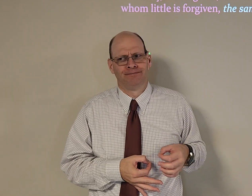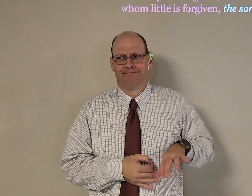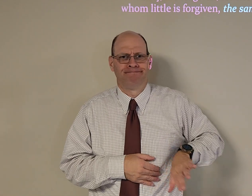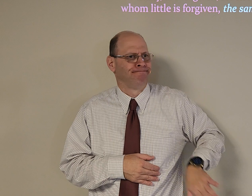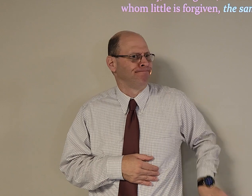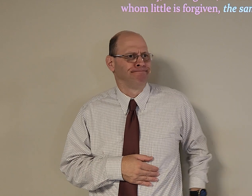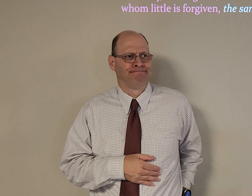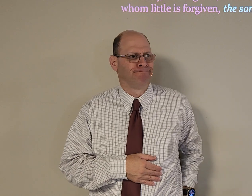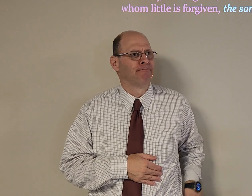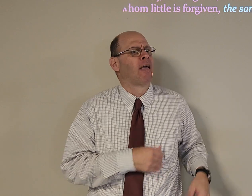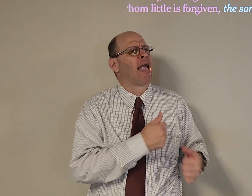Nope.